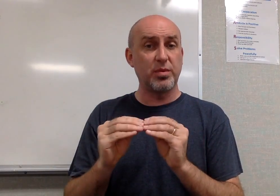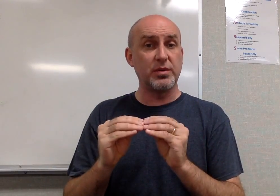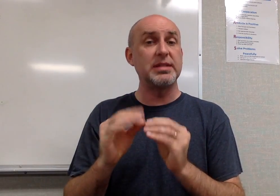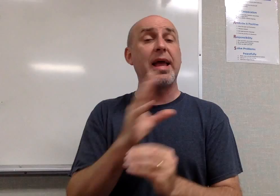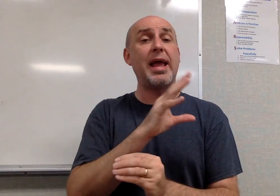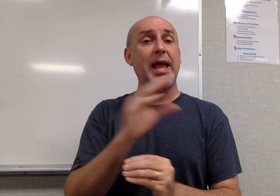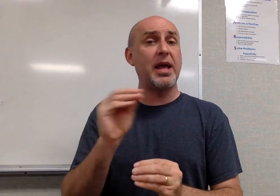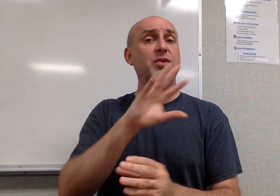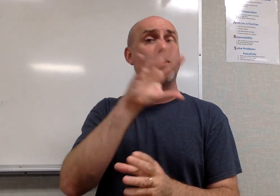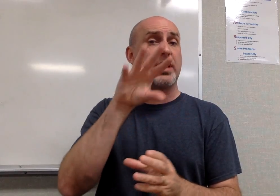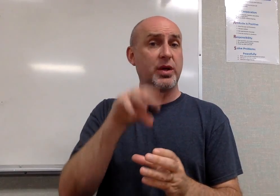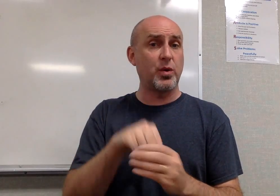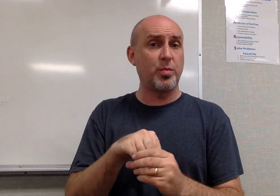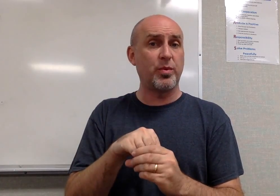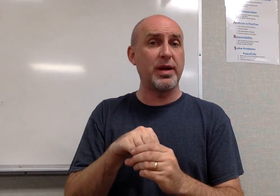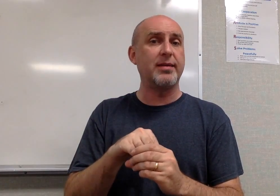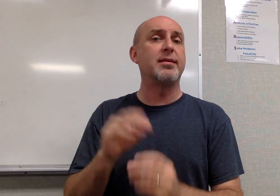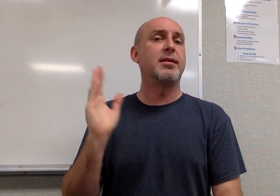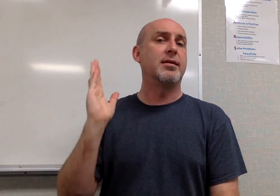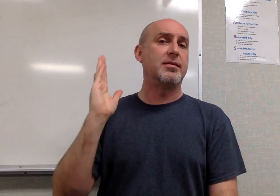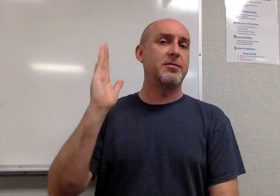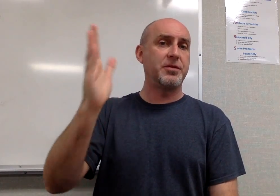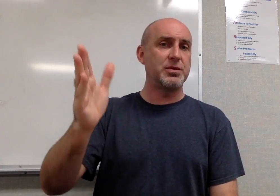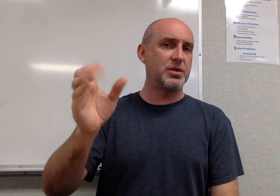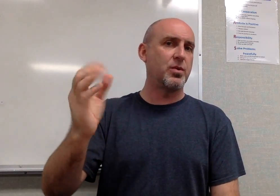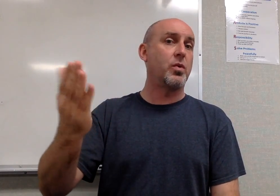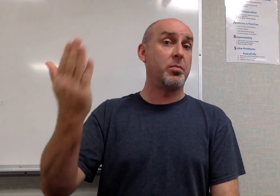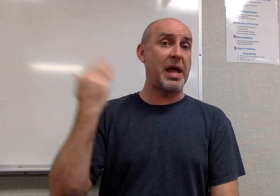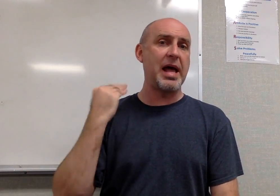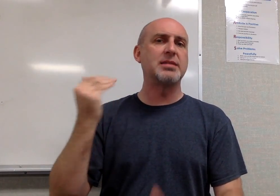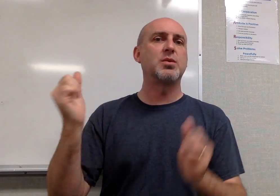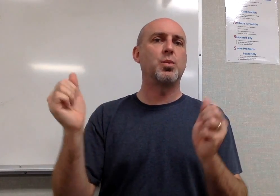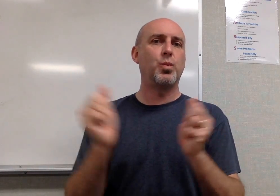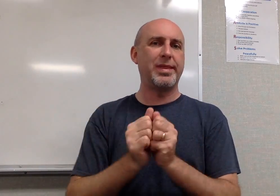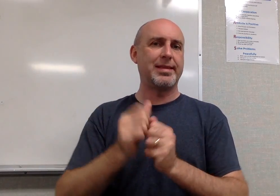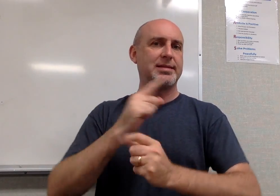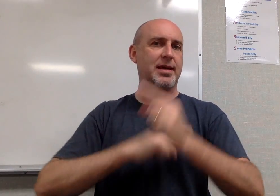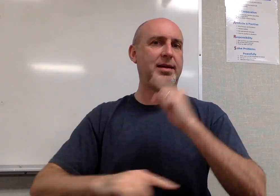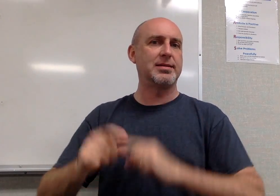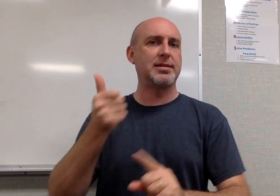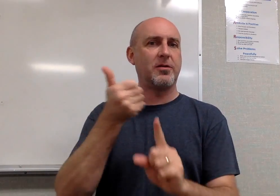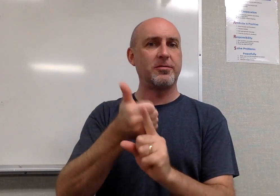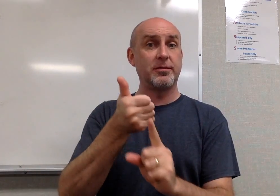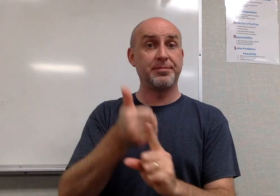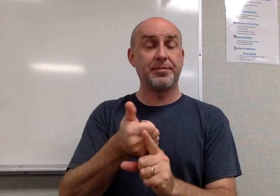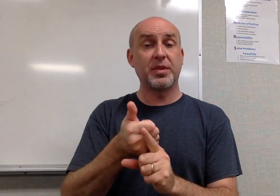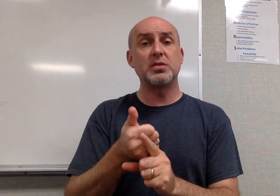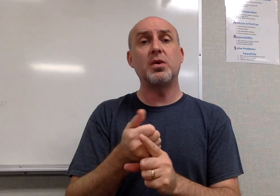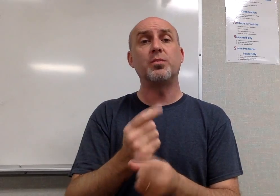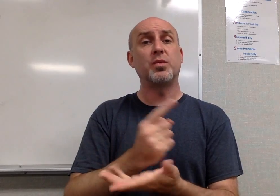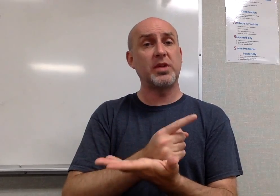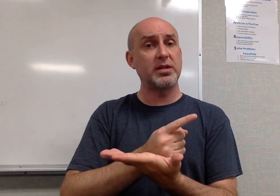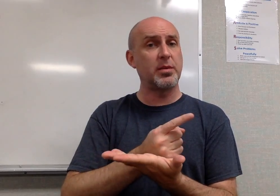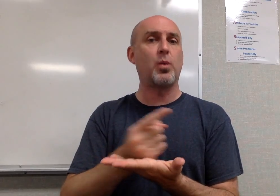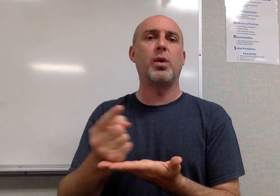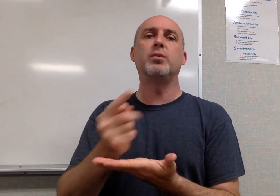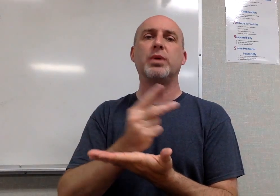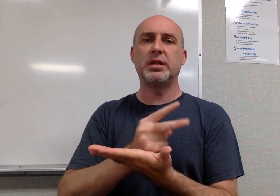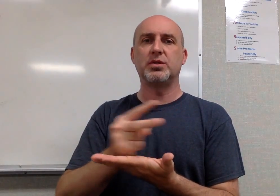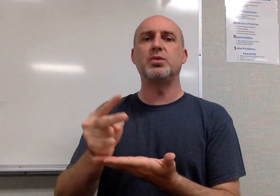numbers, and you can incorporate the future or the past with the sign itself. So we've talked about 1 week, 2